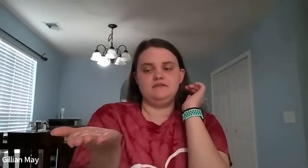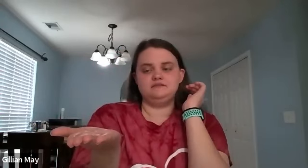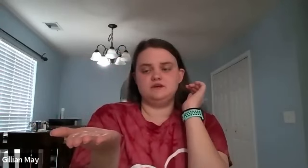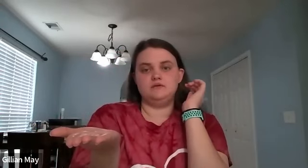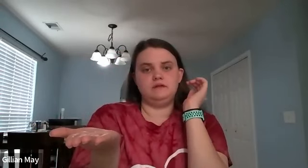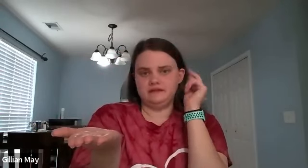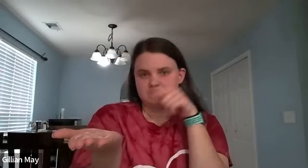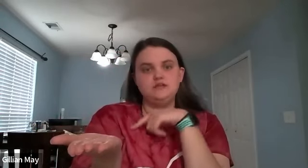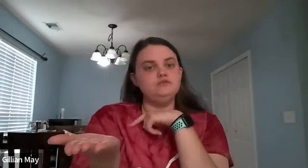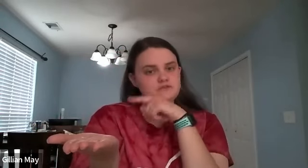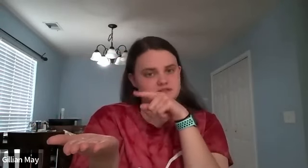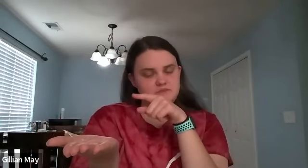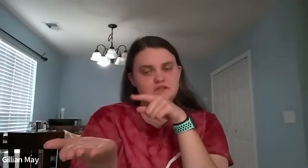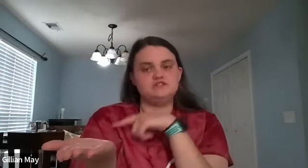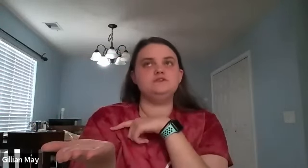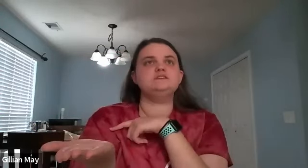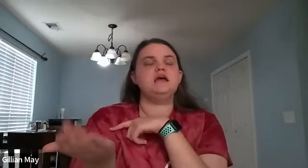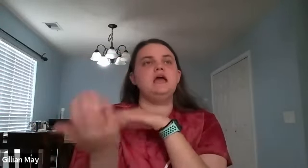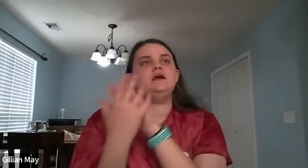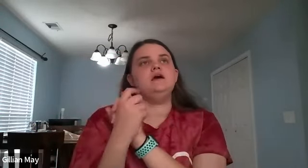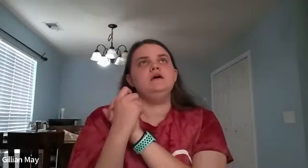And so like, again, you do the same thing. So if you're saying